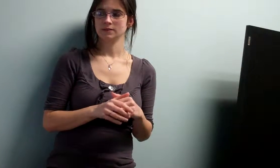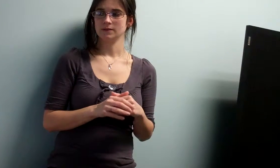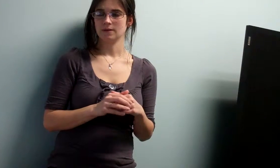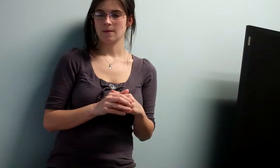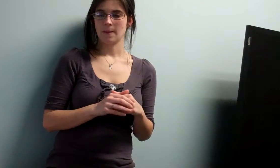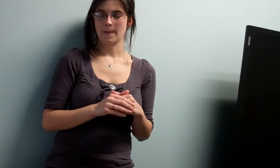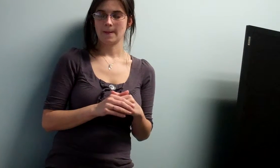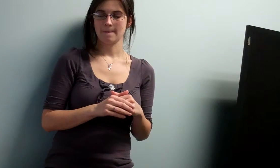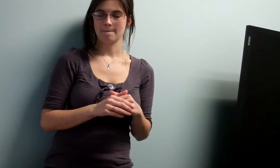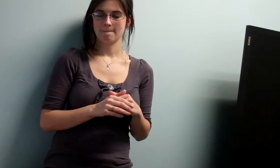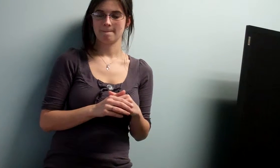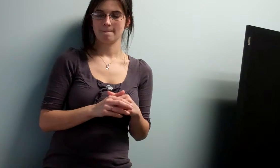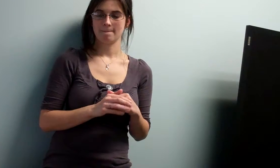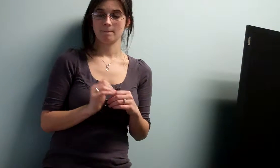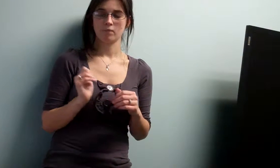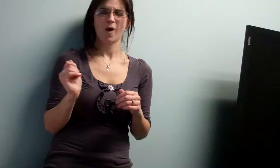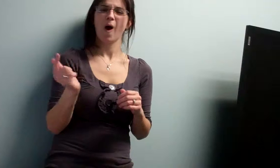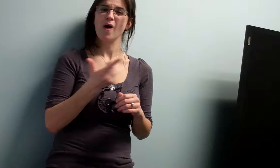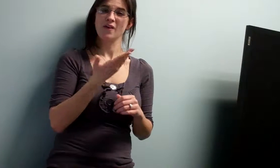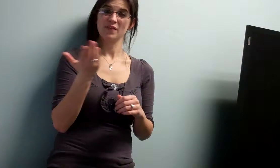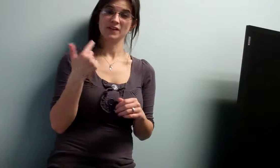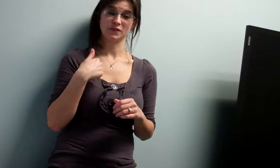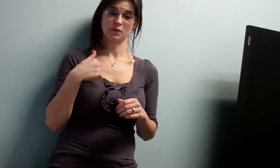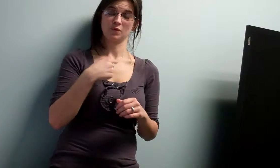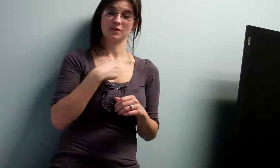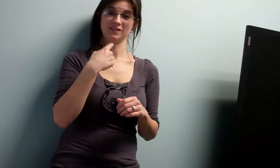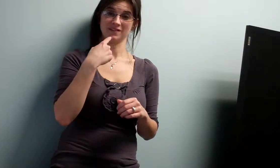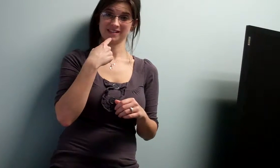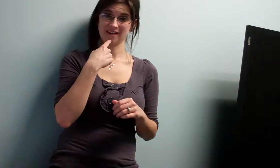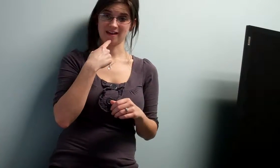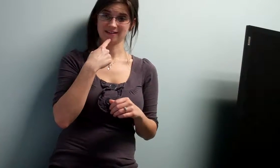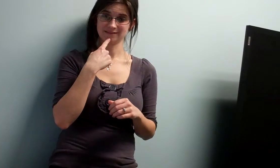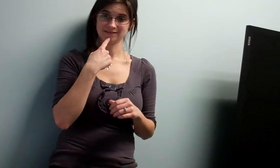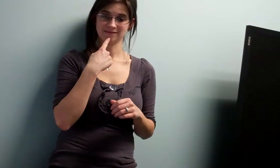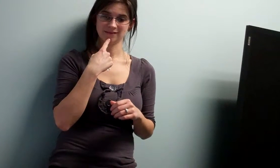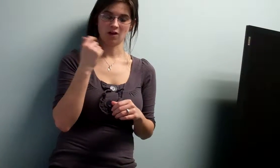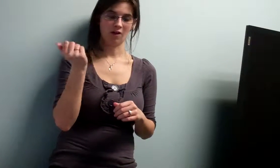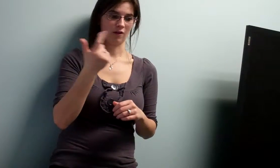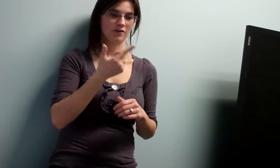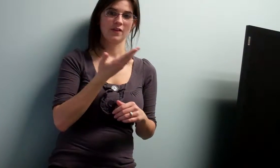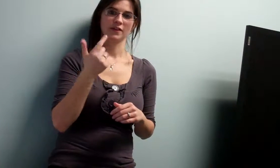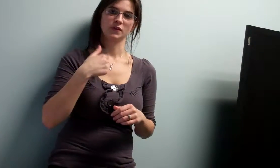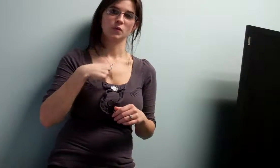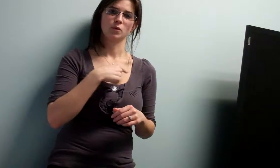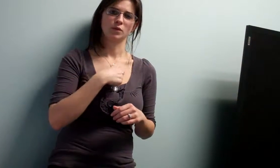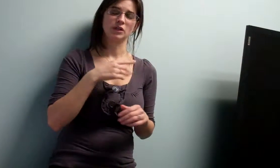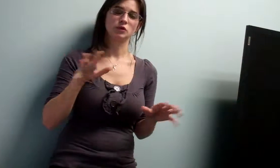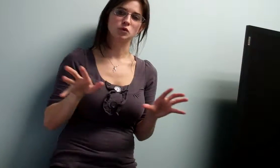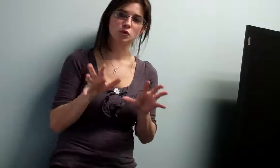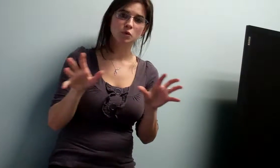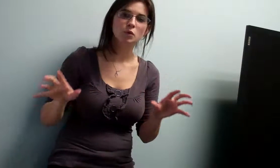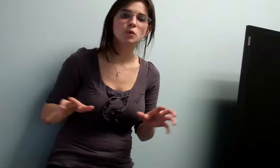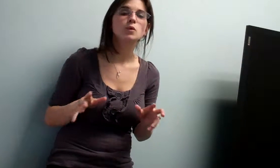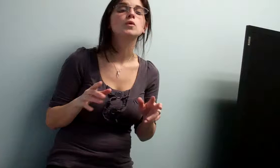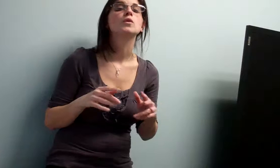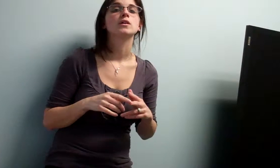African Americans, all the stuff that we do, all the stuff that is done in CSRE and the African American Studies